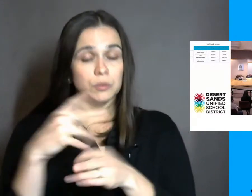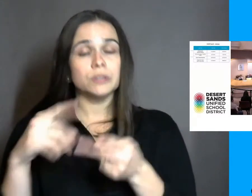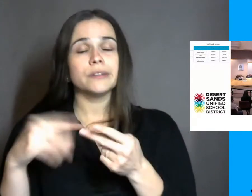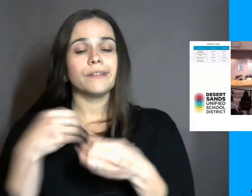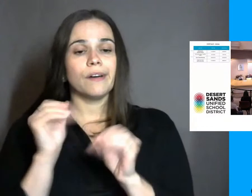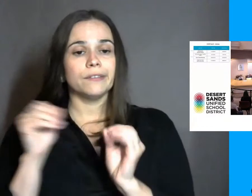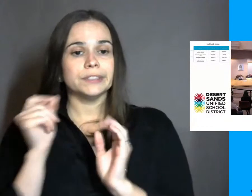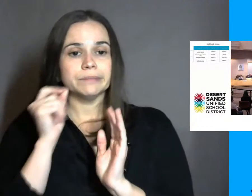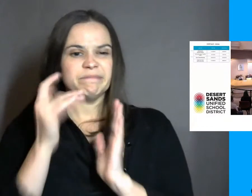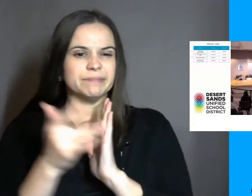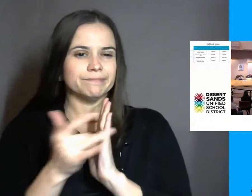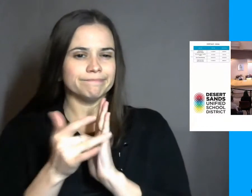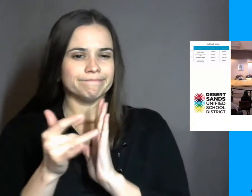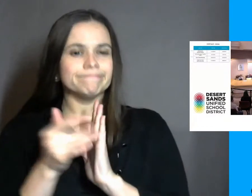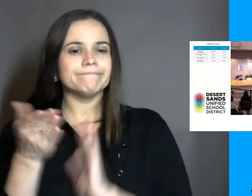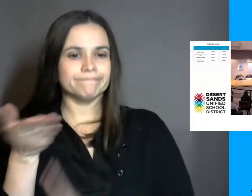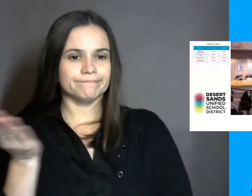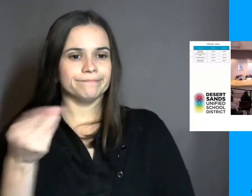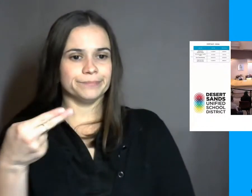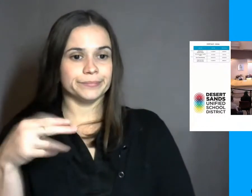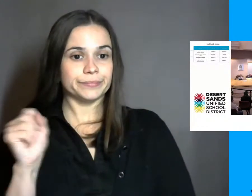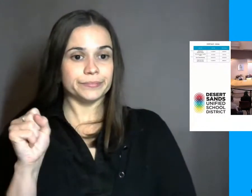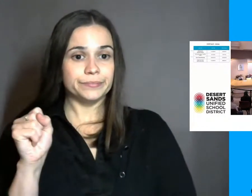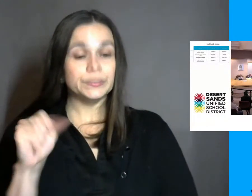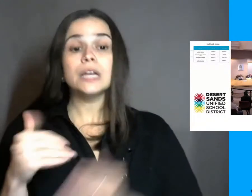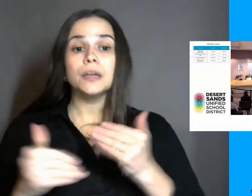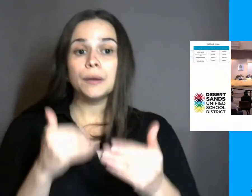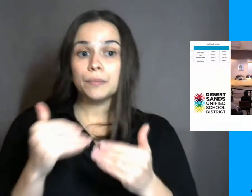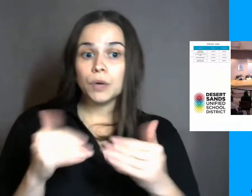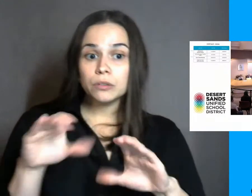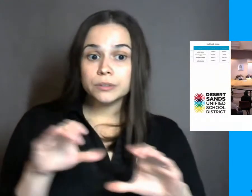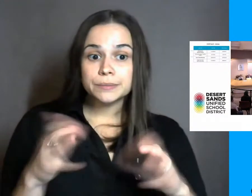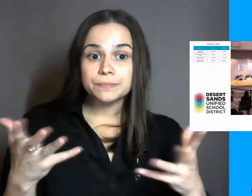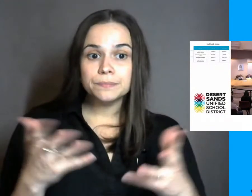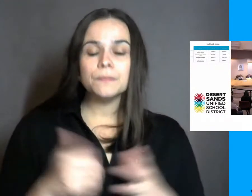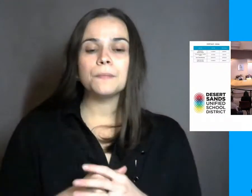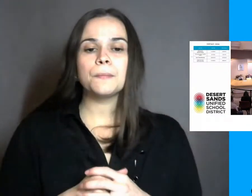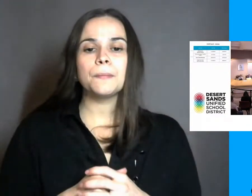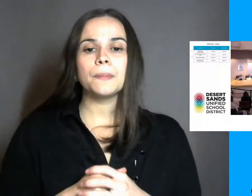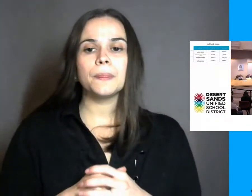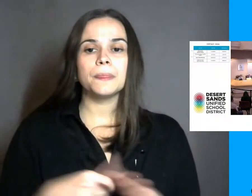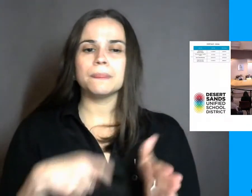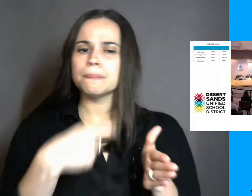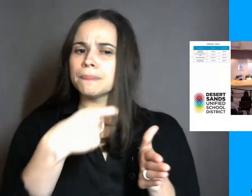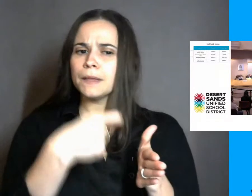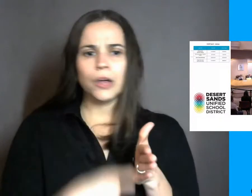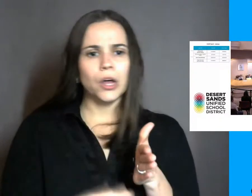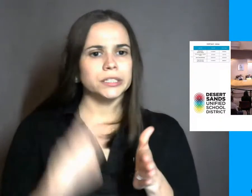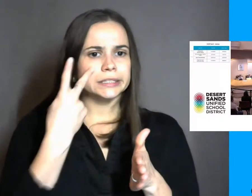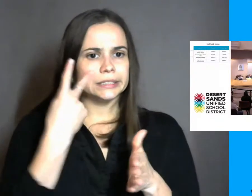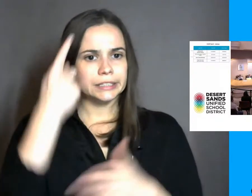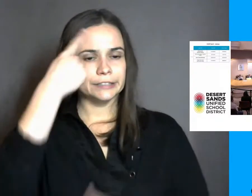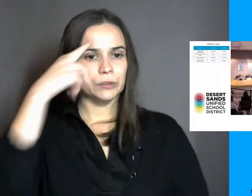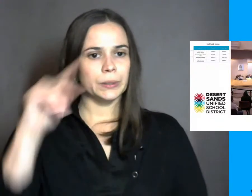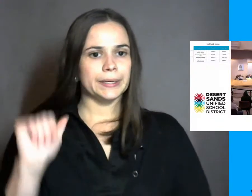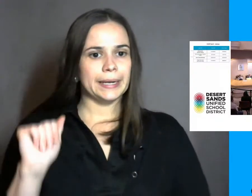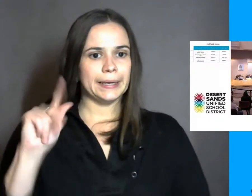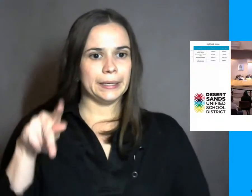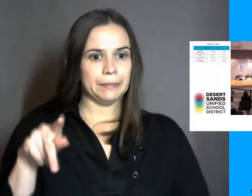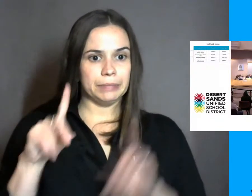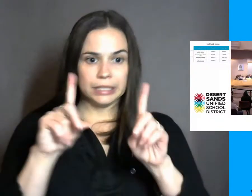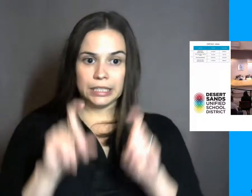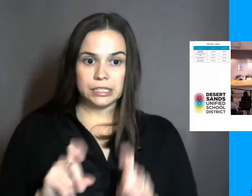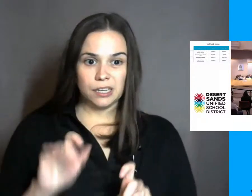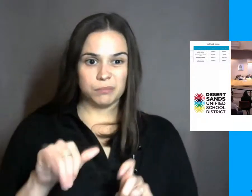schools. And in progress action would be the cost of AP exams in